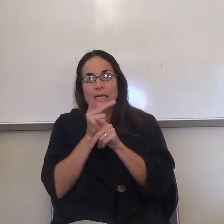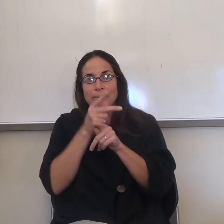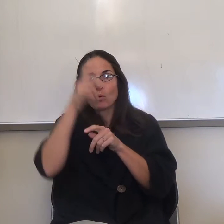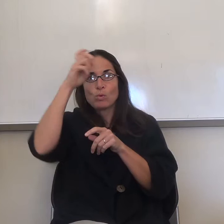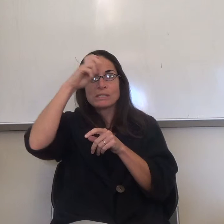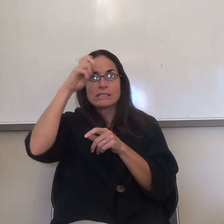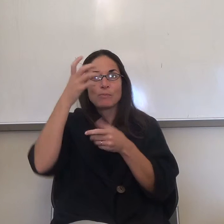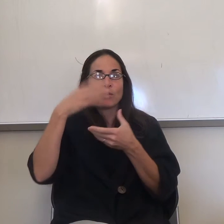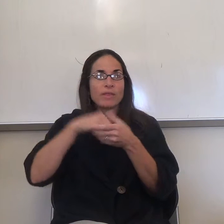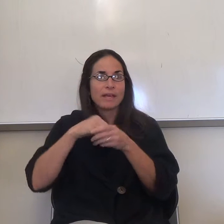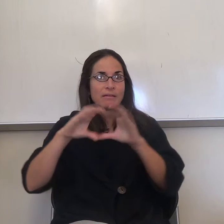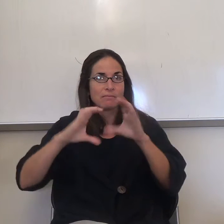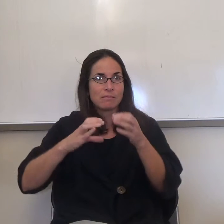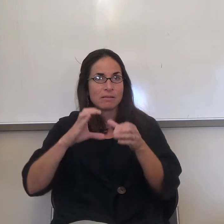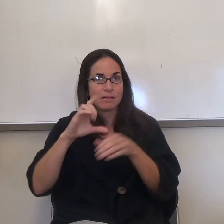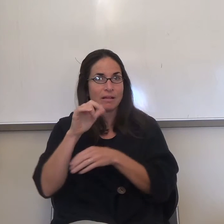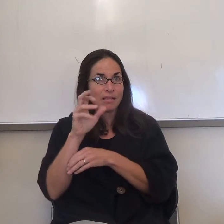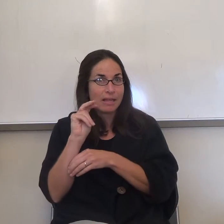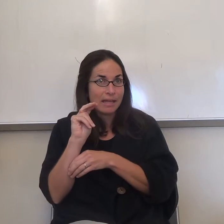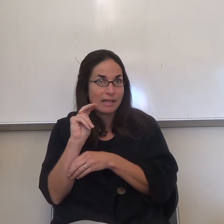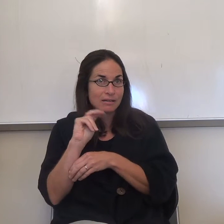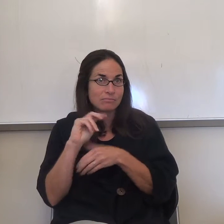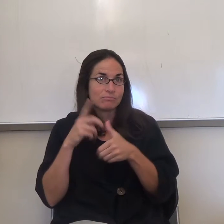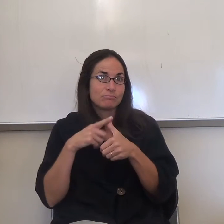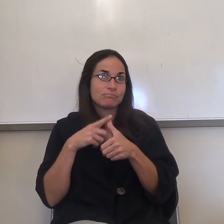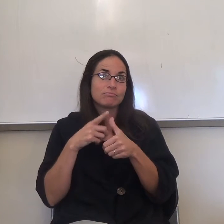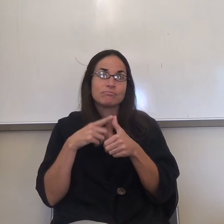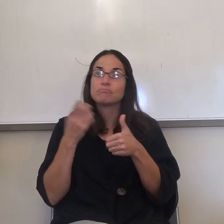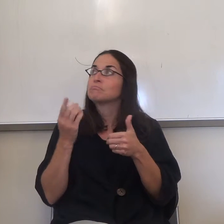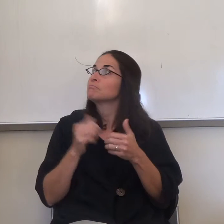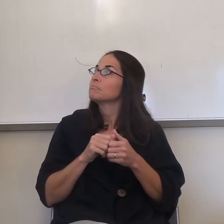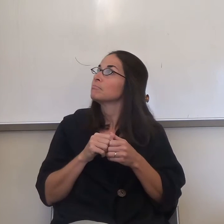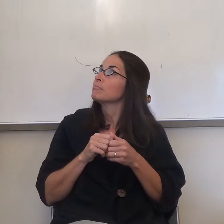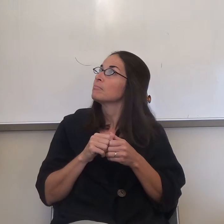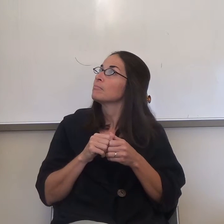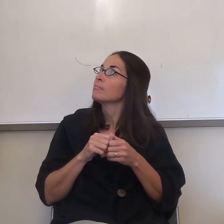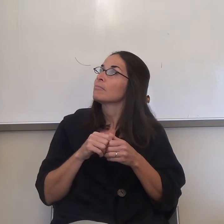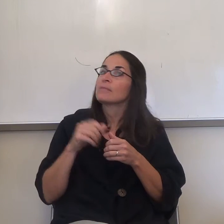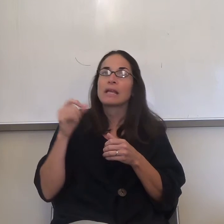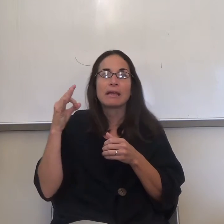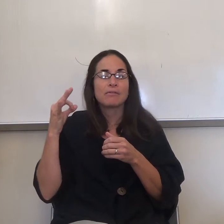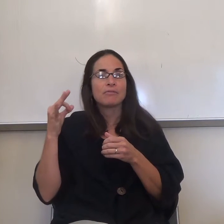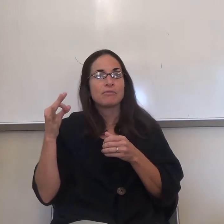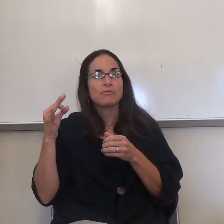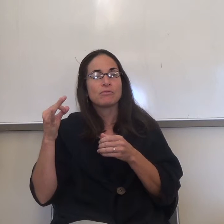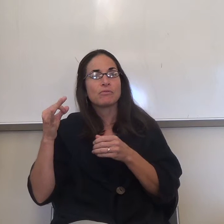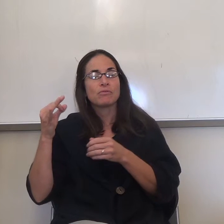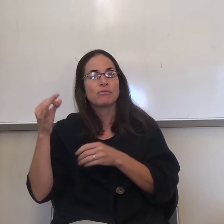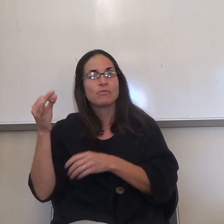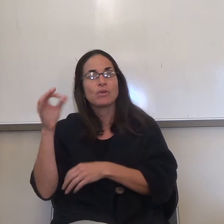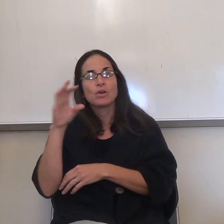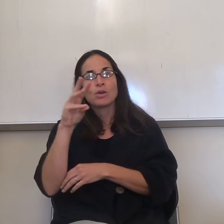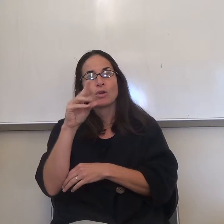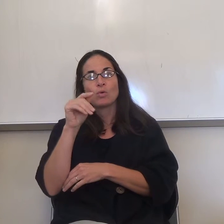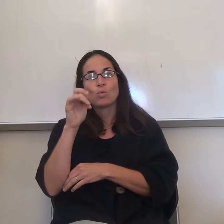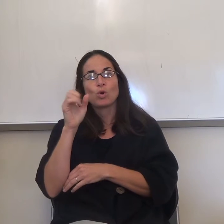the clan, that fallen warriors were were basically